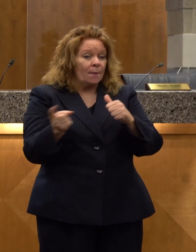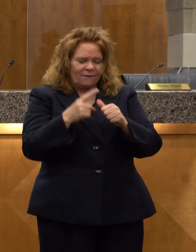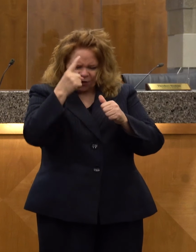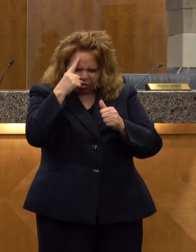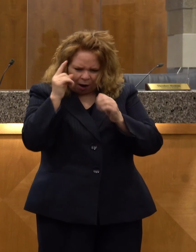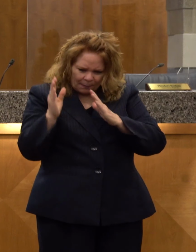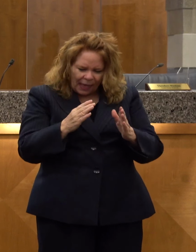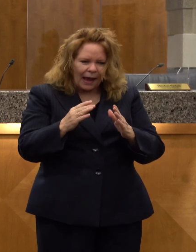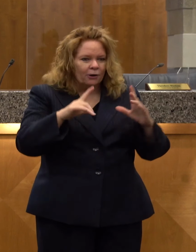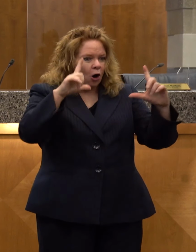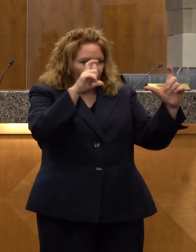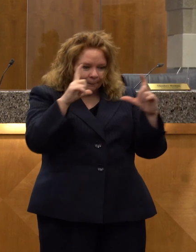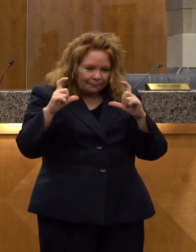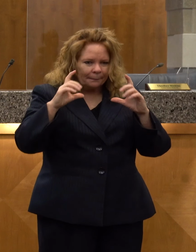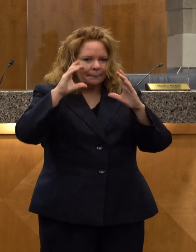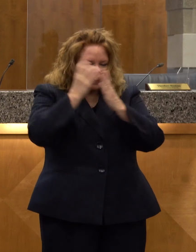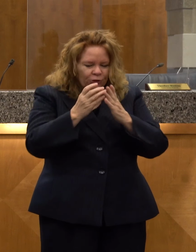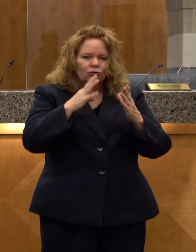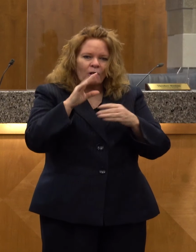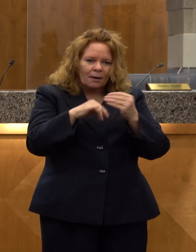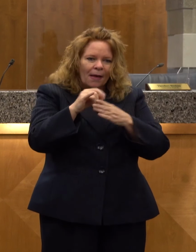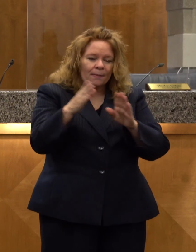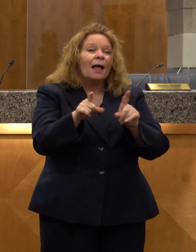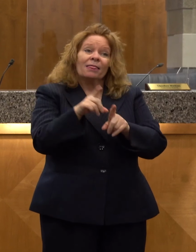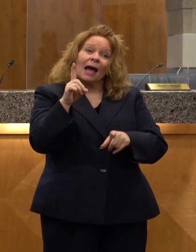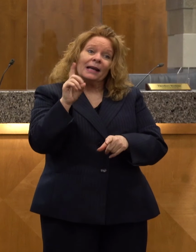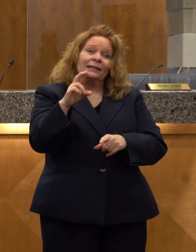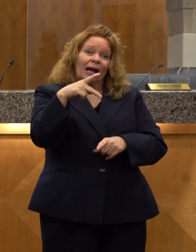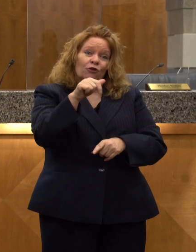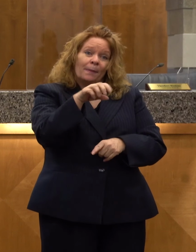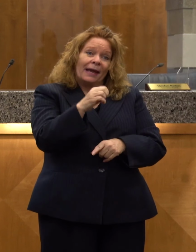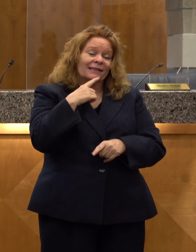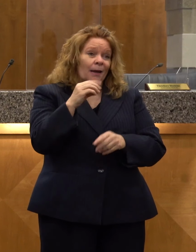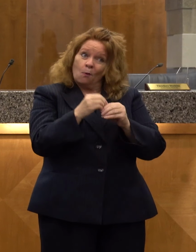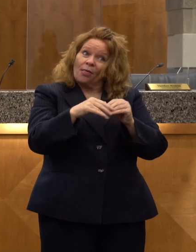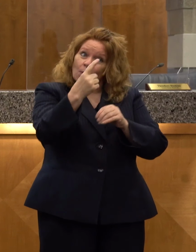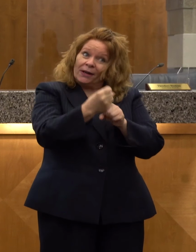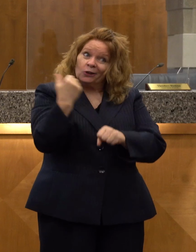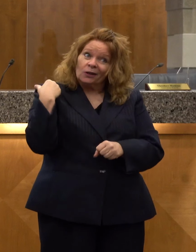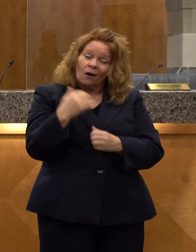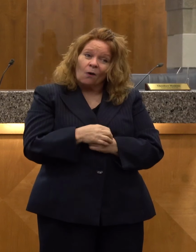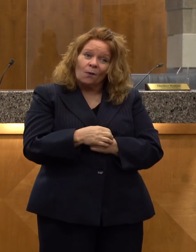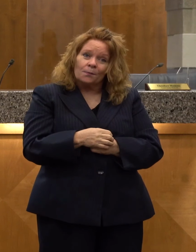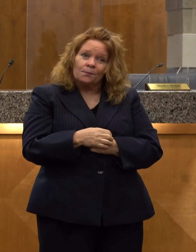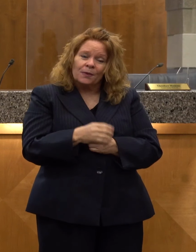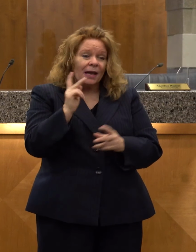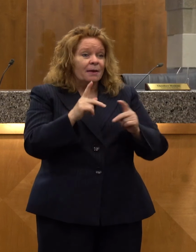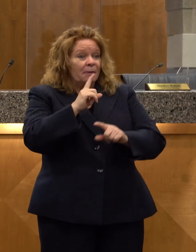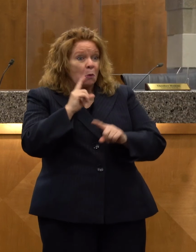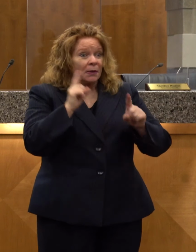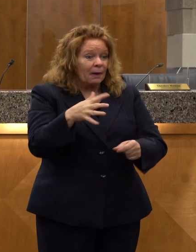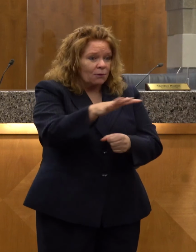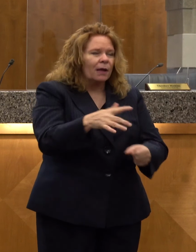out or posting pictures of the plans or talking about the plans, as Dr. Pay said, you know, well over a year ago, the response that I got from